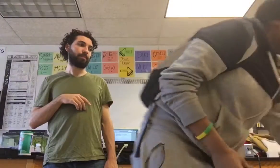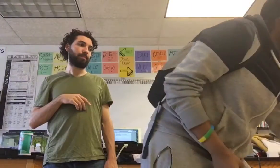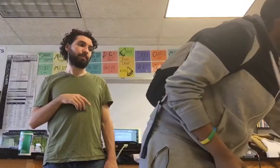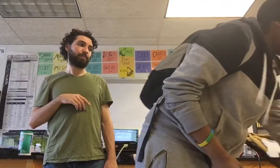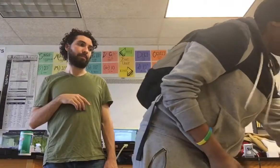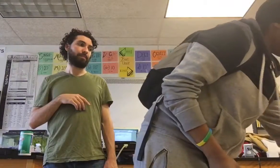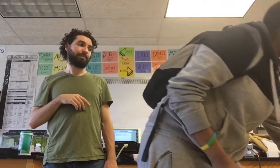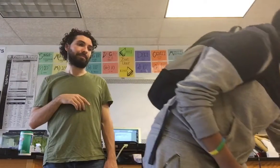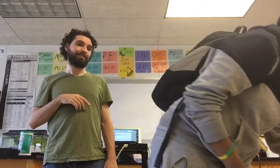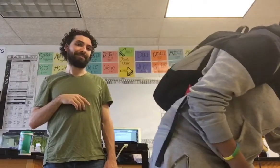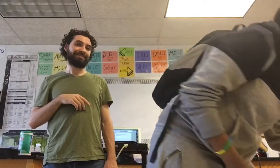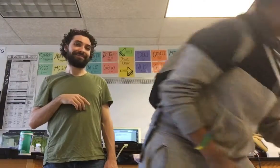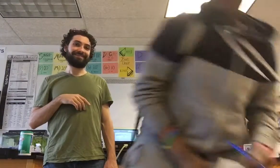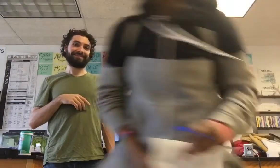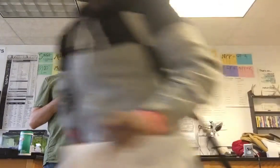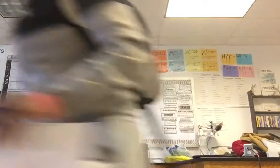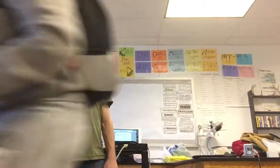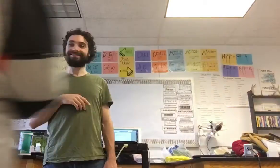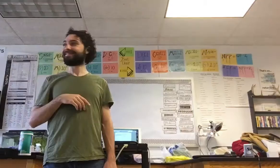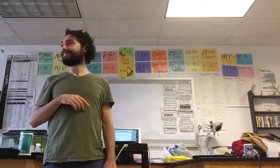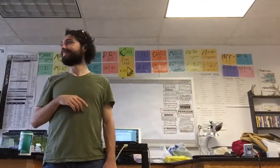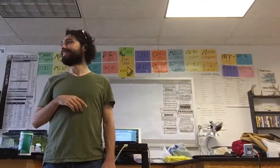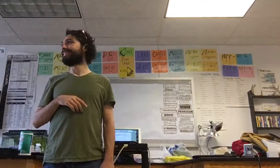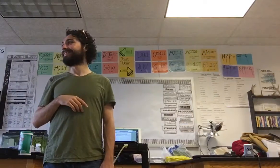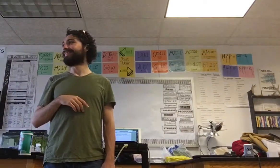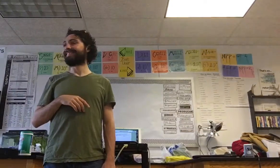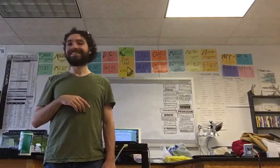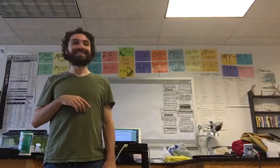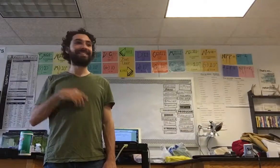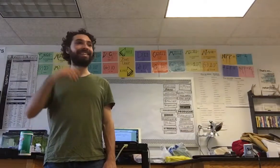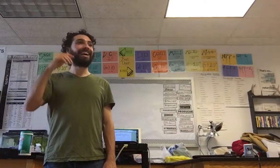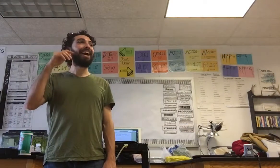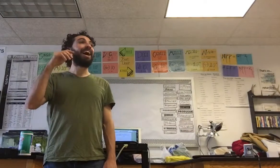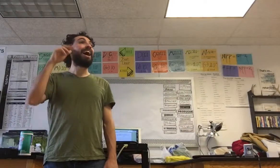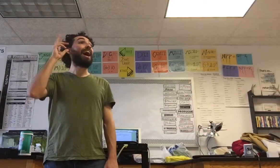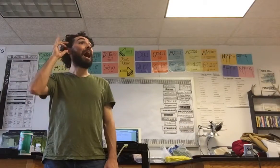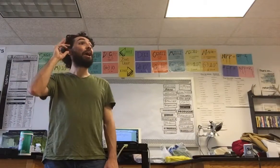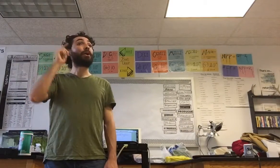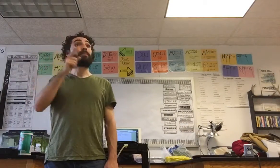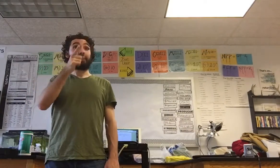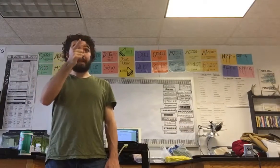Oh my god, baby. Do you